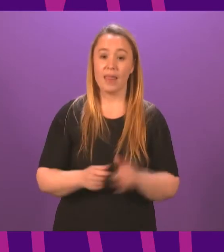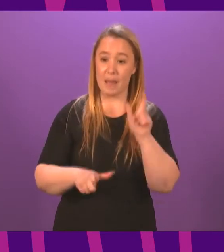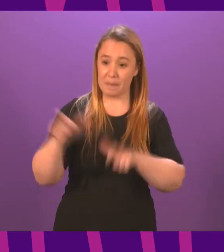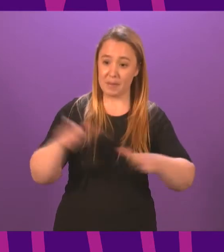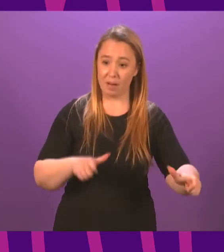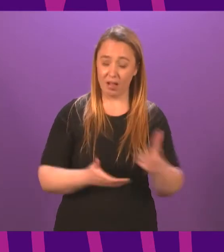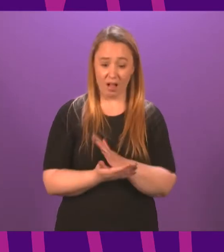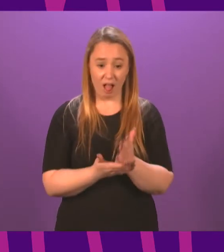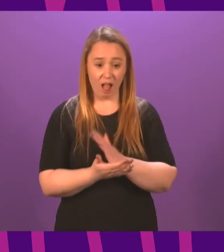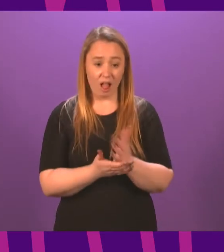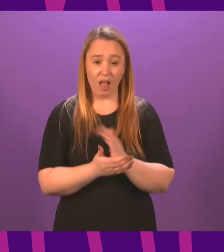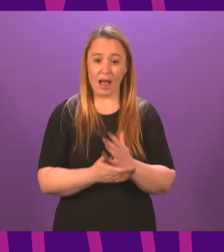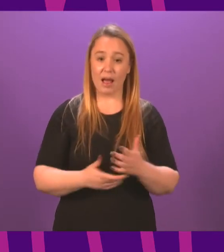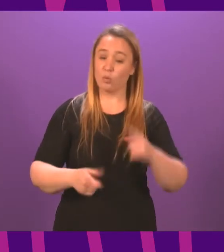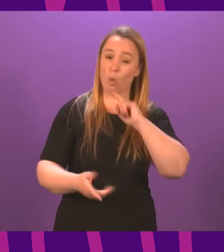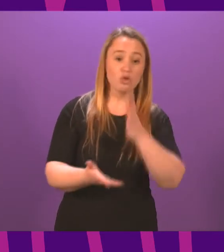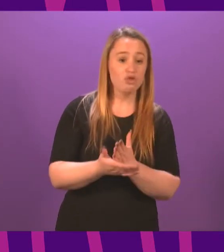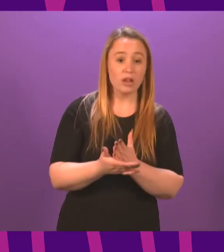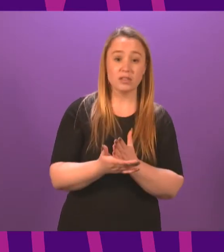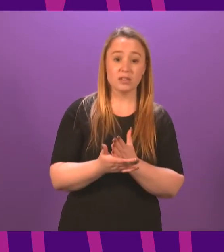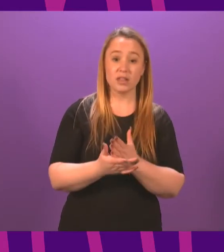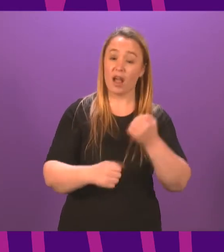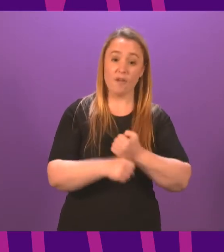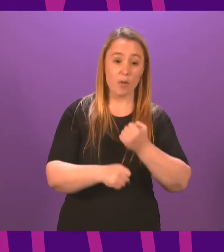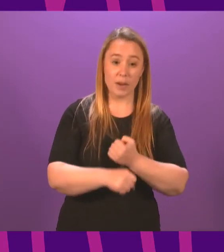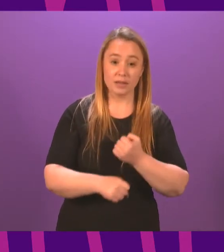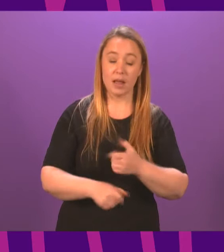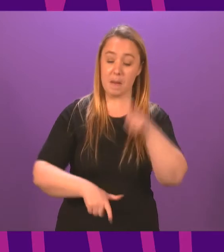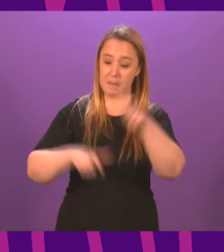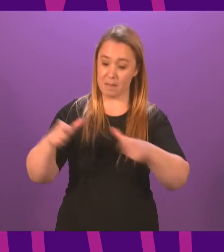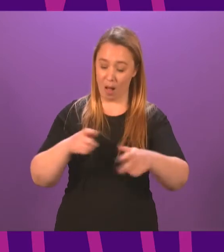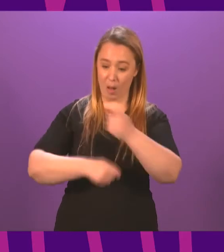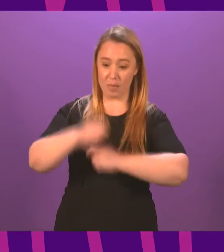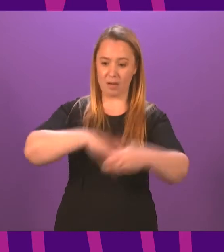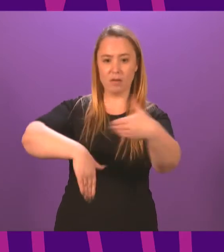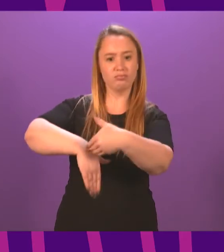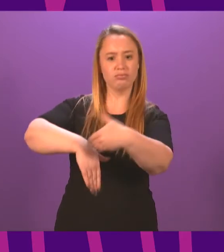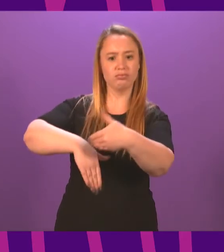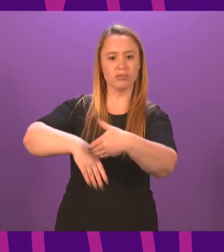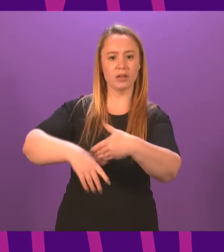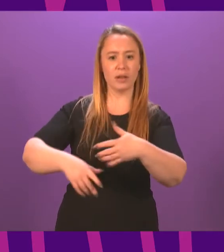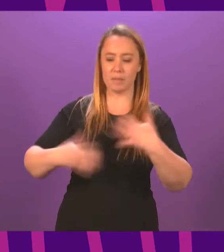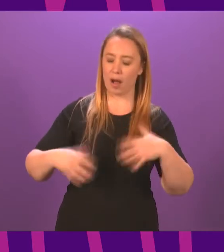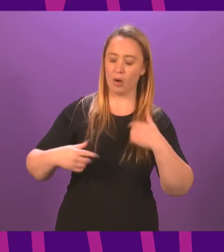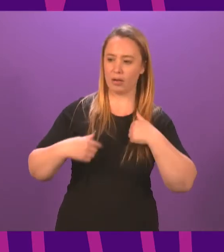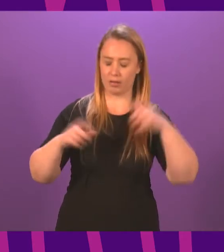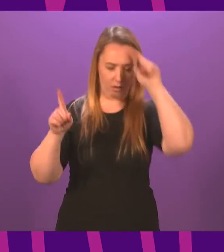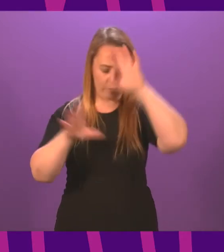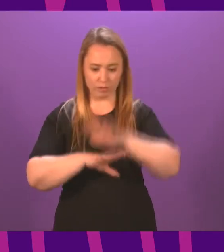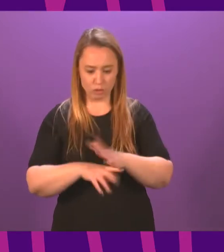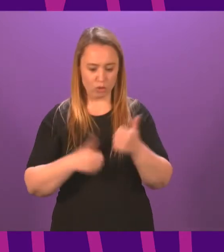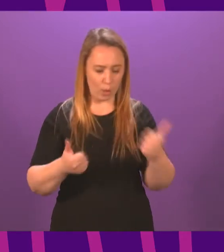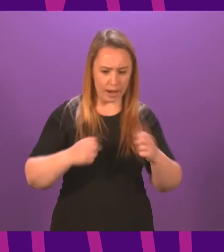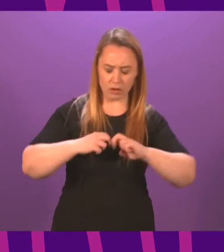at the trust of the public. It risks criminalising people who are understandably confused by a